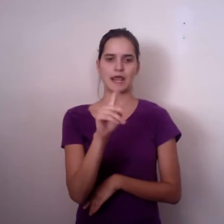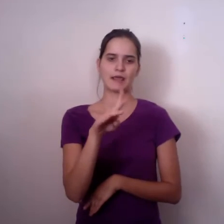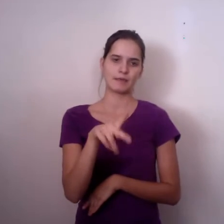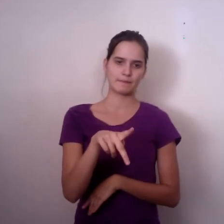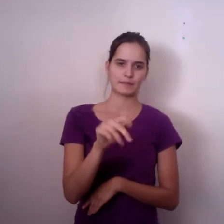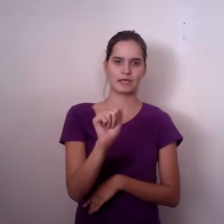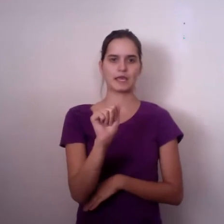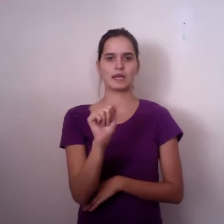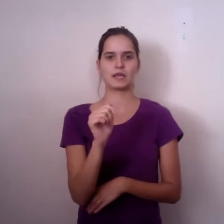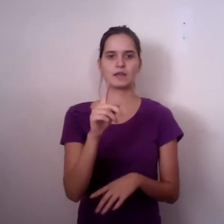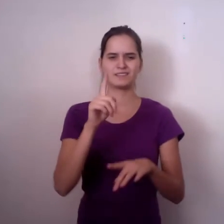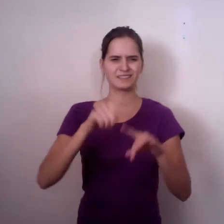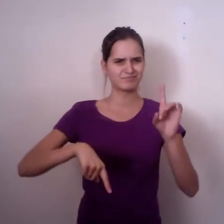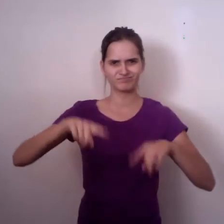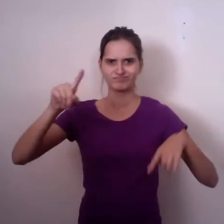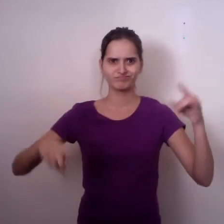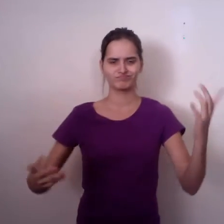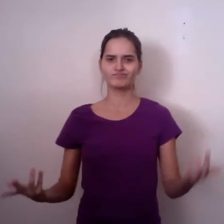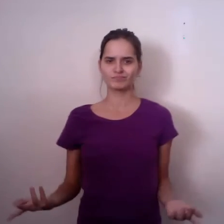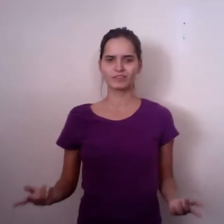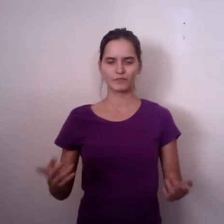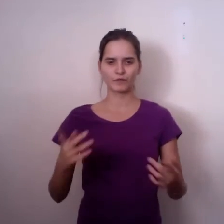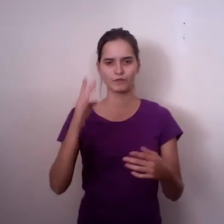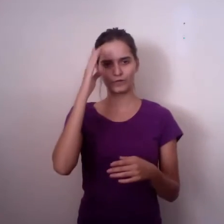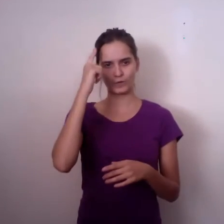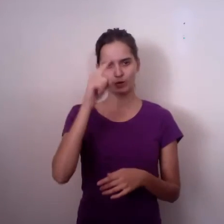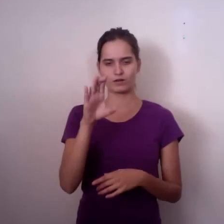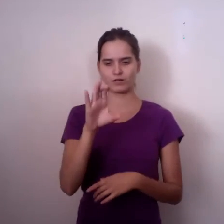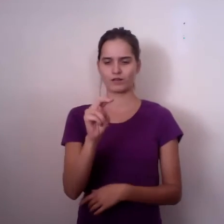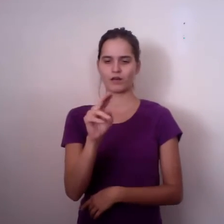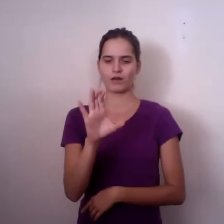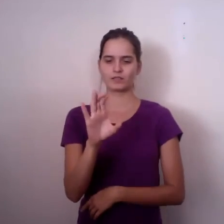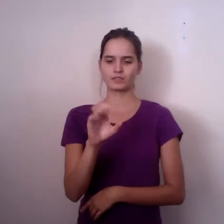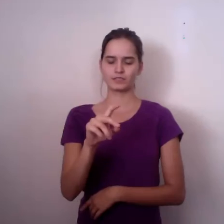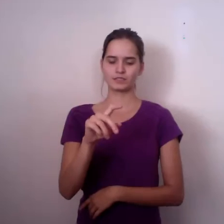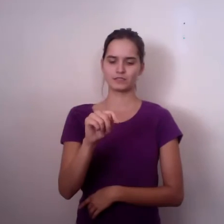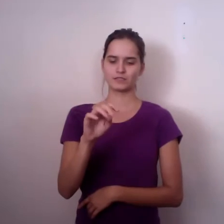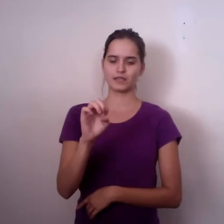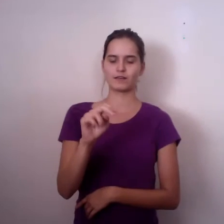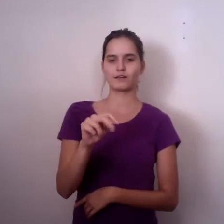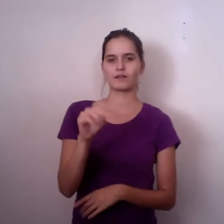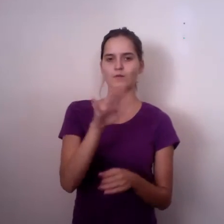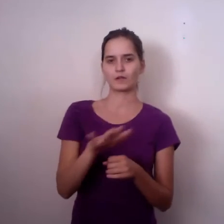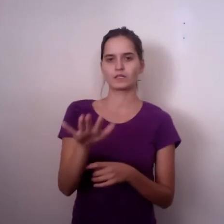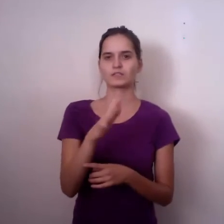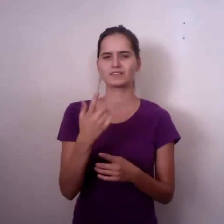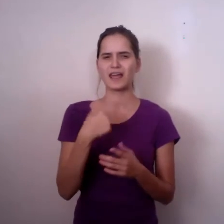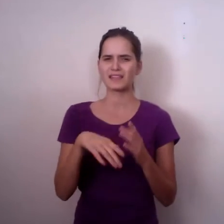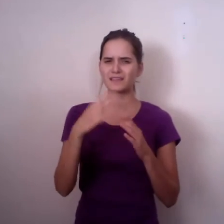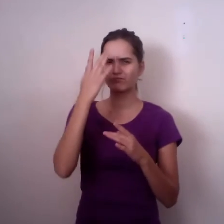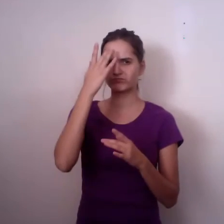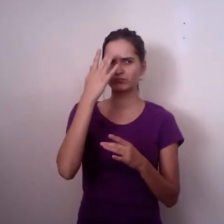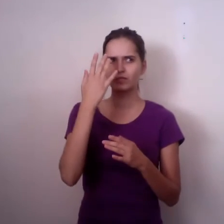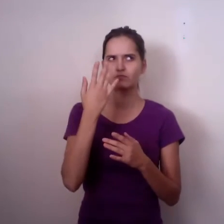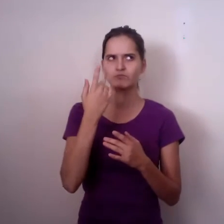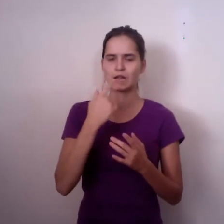how to arrange papers in the content areas, and I think it was a really beneficial course for students who were thinking about